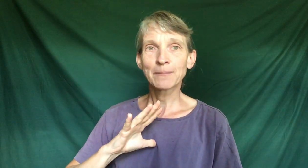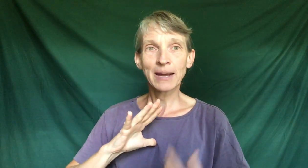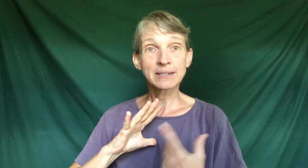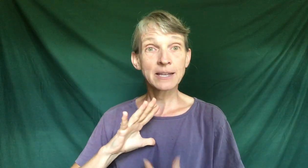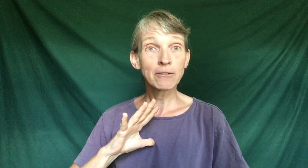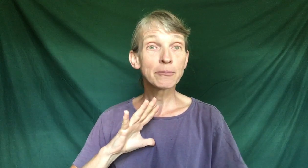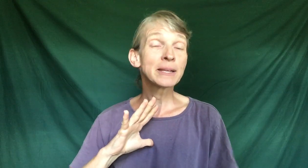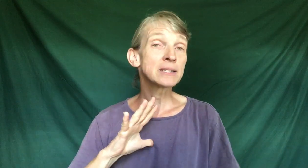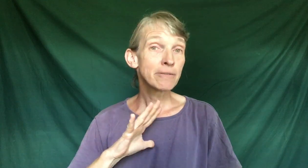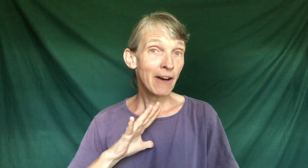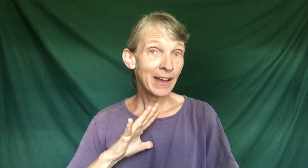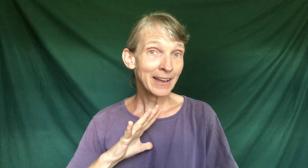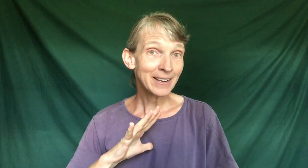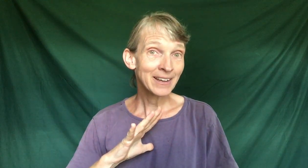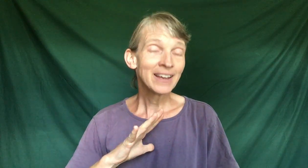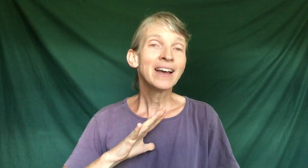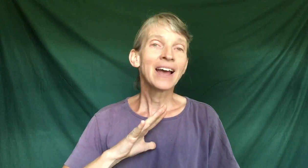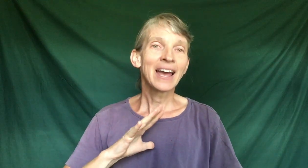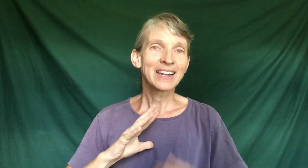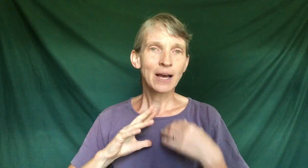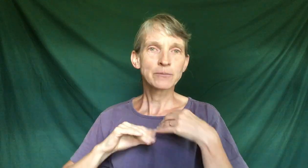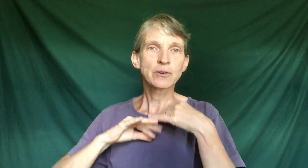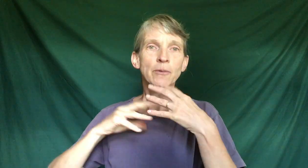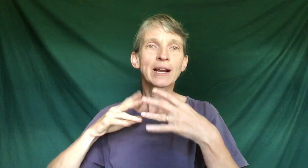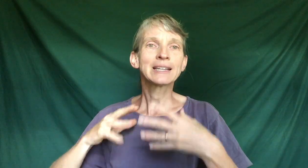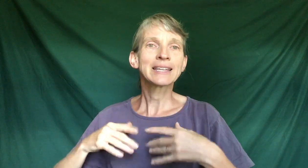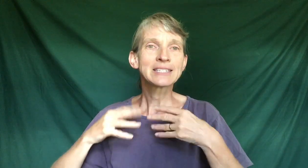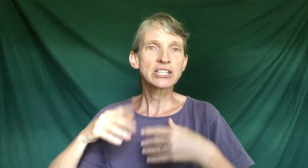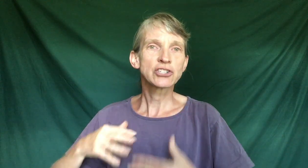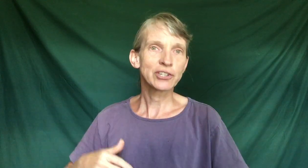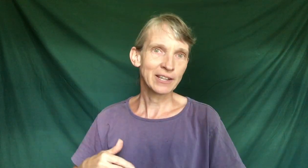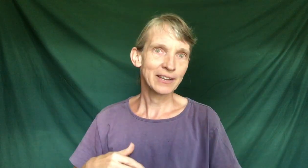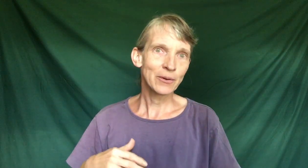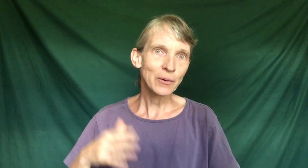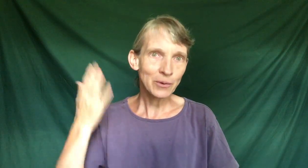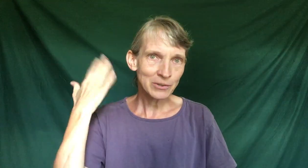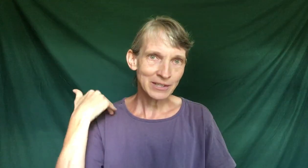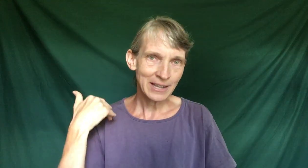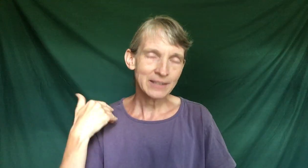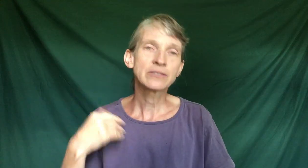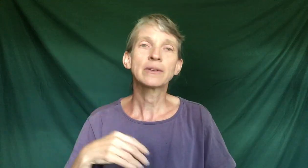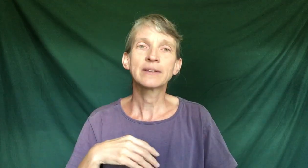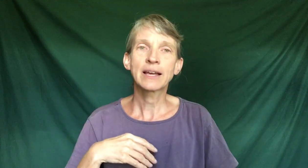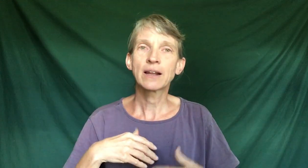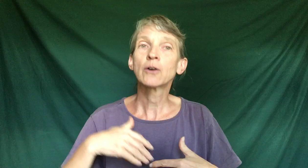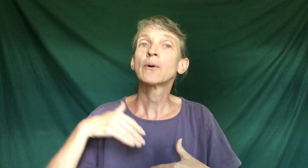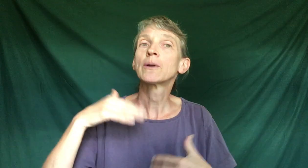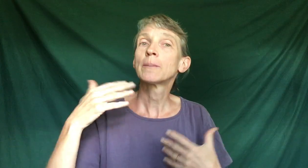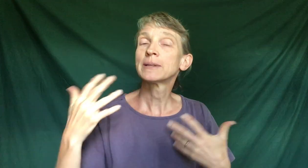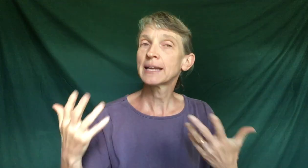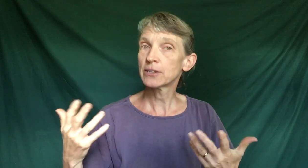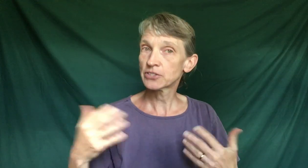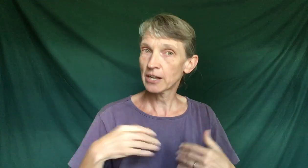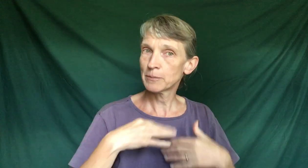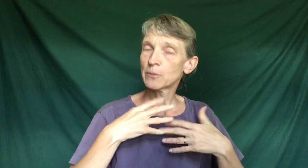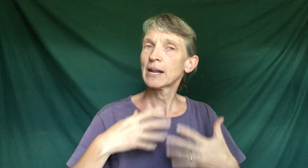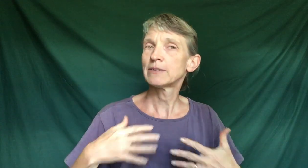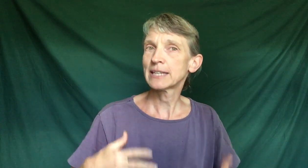by itself means fine. And it comes from wearing a lacy shirt, like in the olden days that a grown-up lady or gentleman would have a